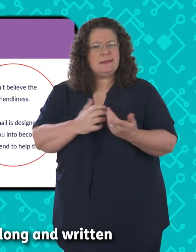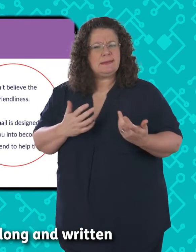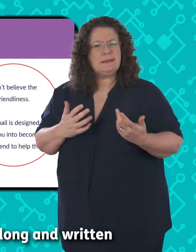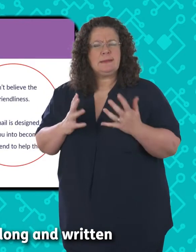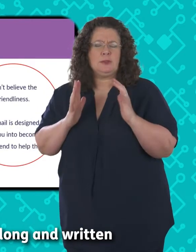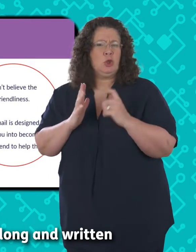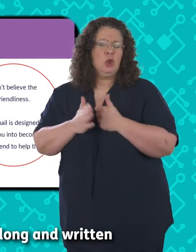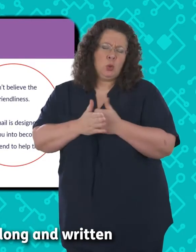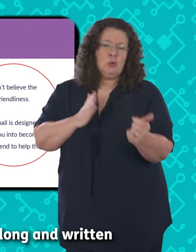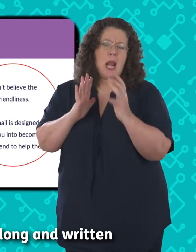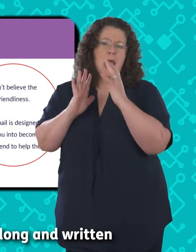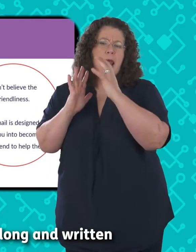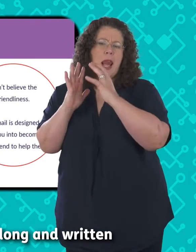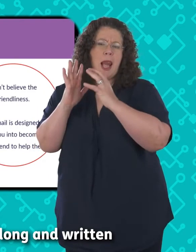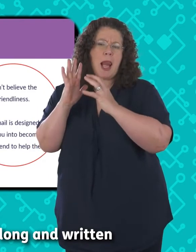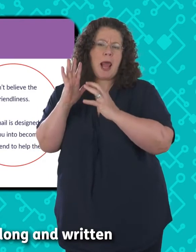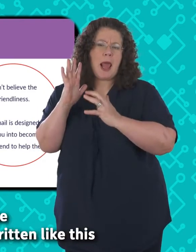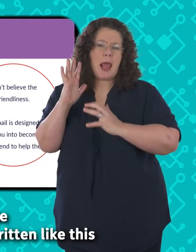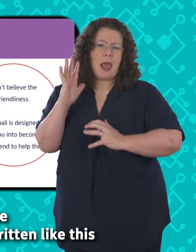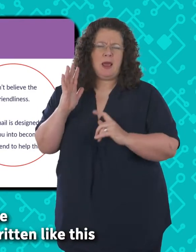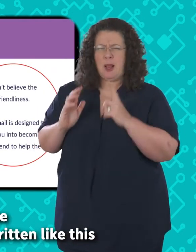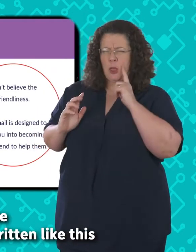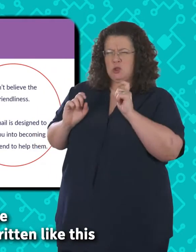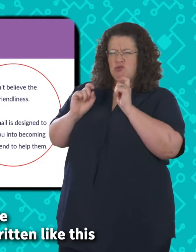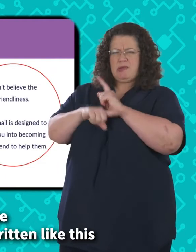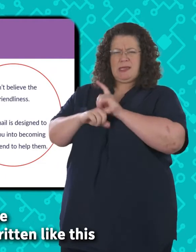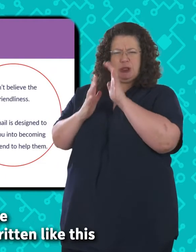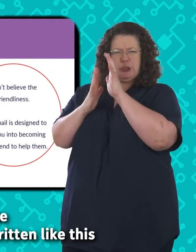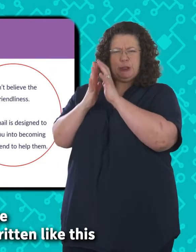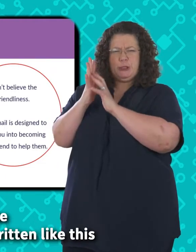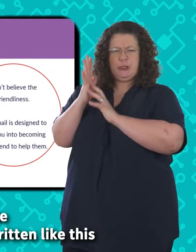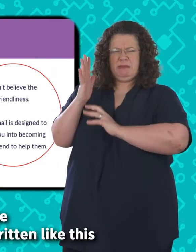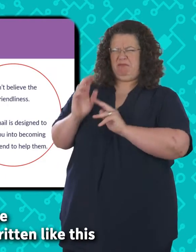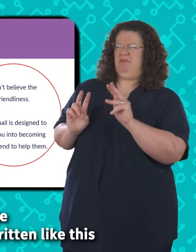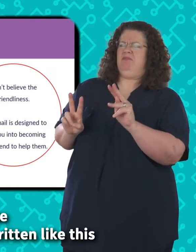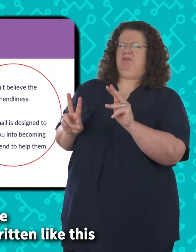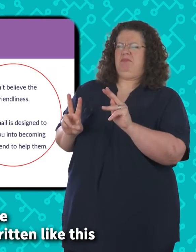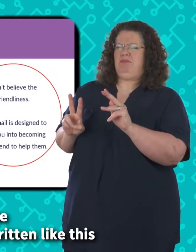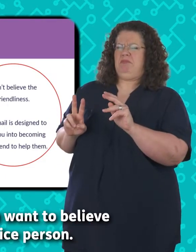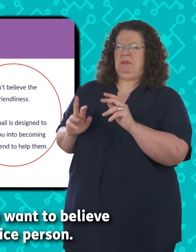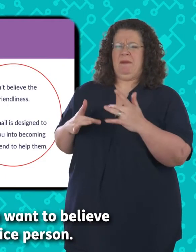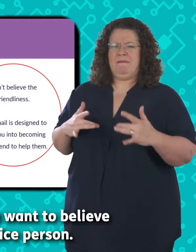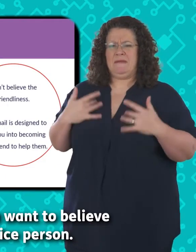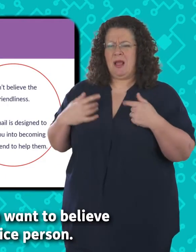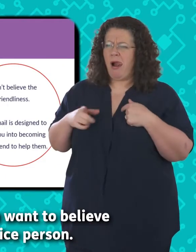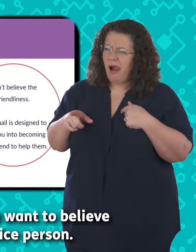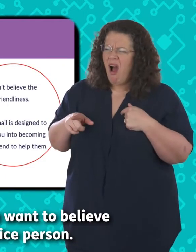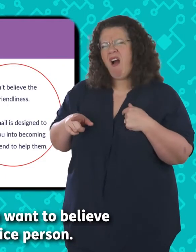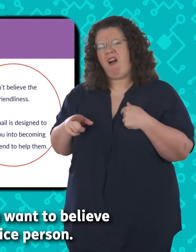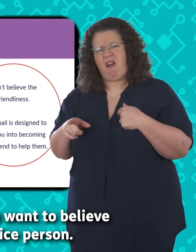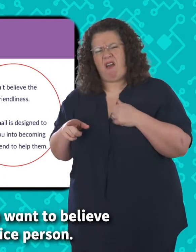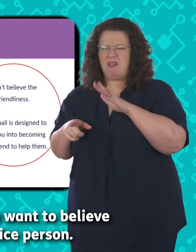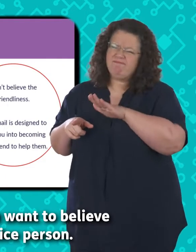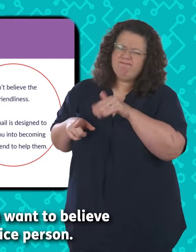The message is often long and written in quite a strange way. It's written like this because it makes you